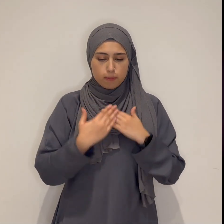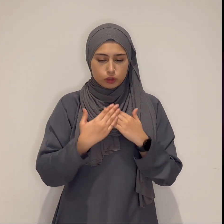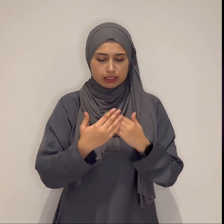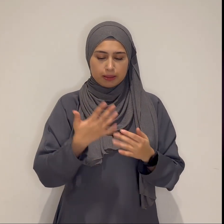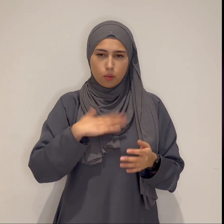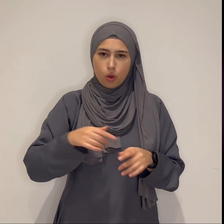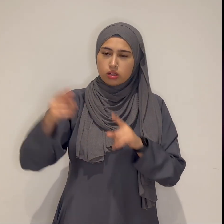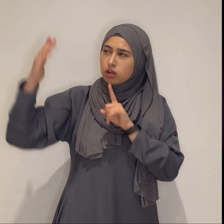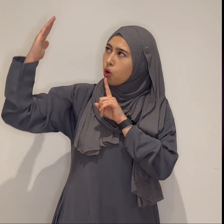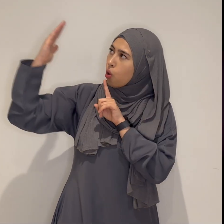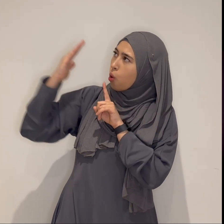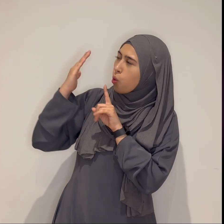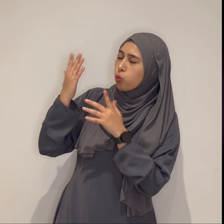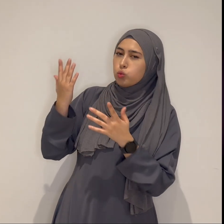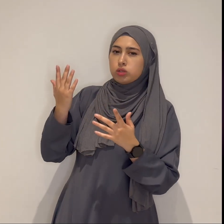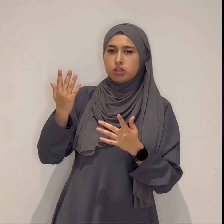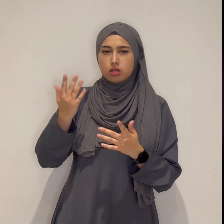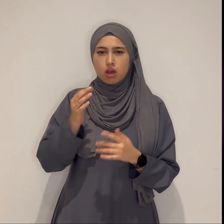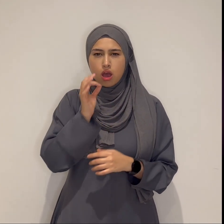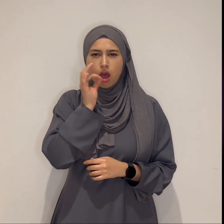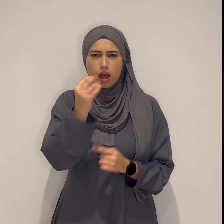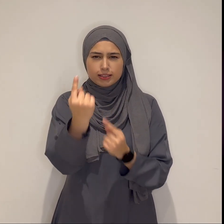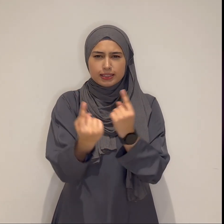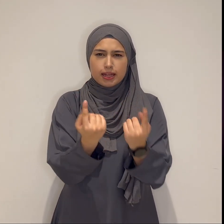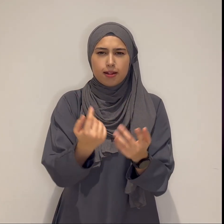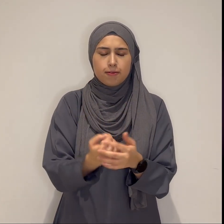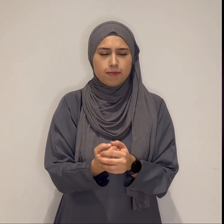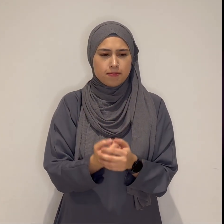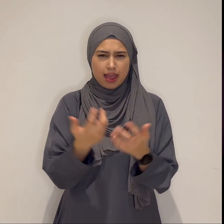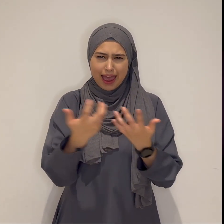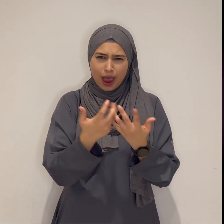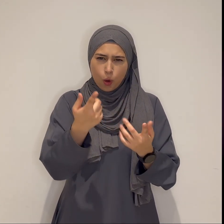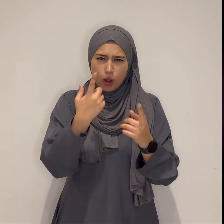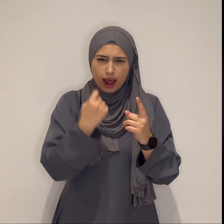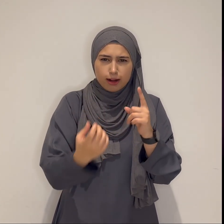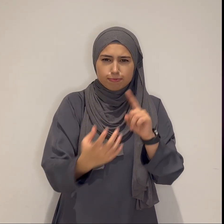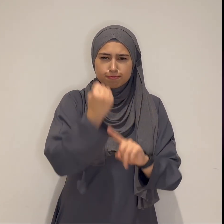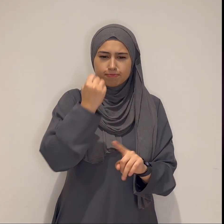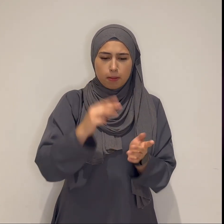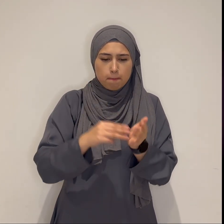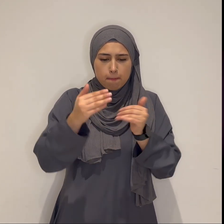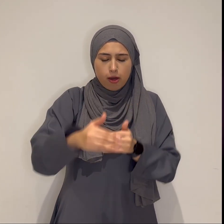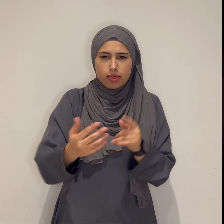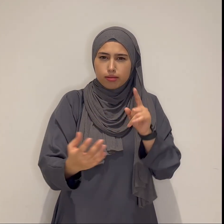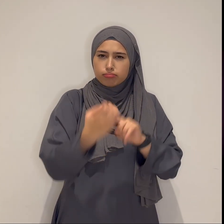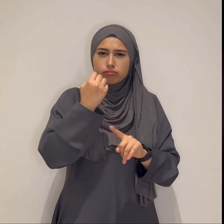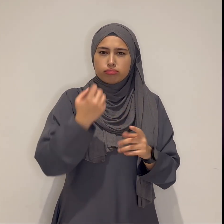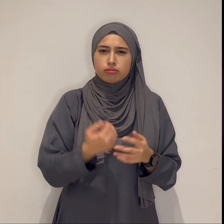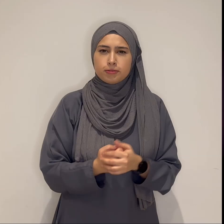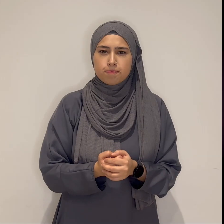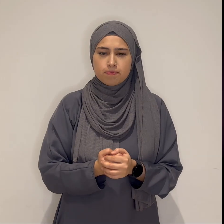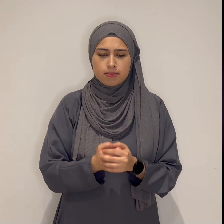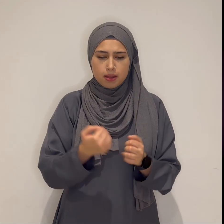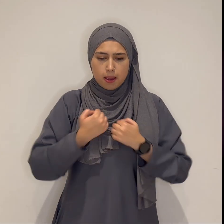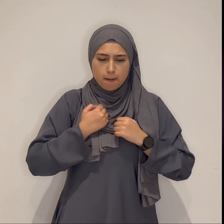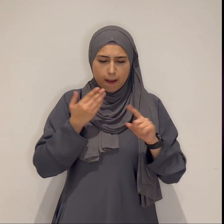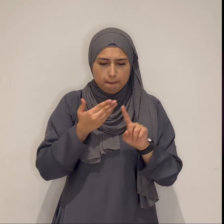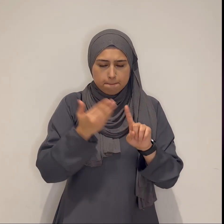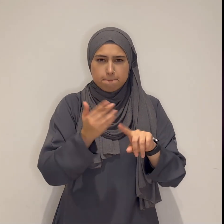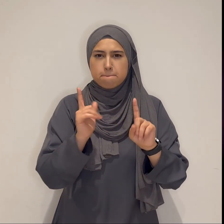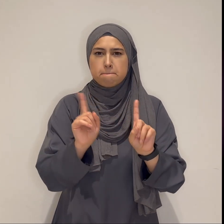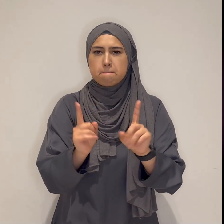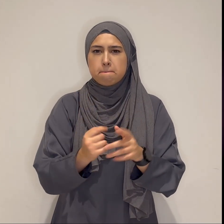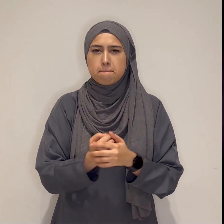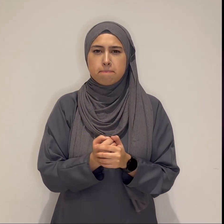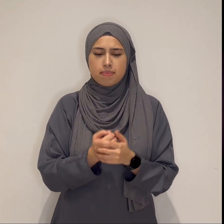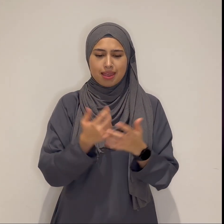Muslim, wanting to get closer to Allah subhanahu wa ta'ala. Ask yourself the question, how can I get the best out of this month? What are